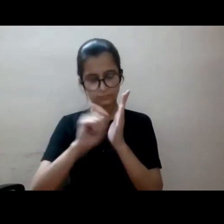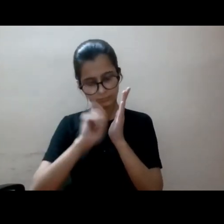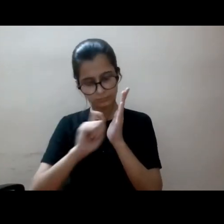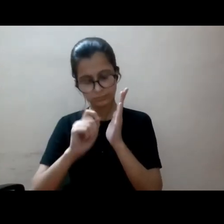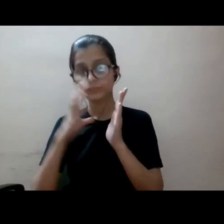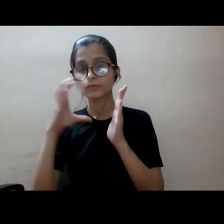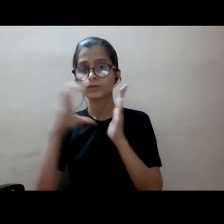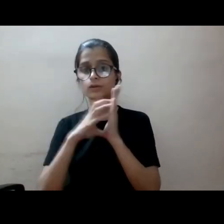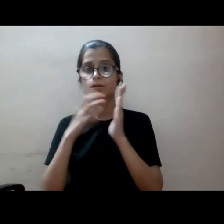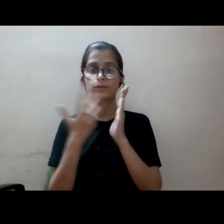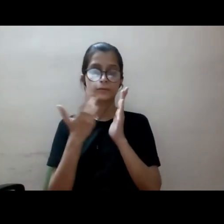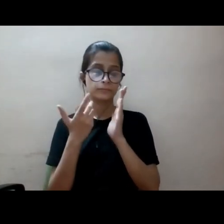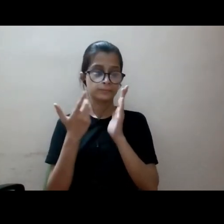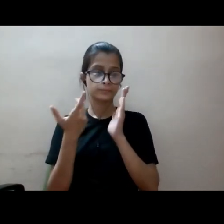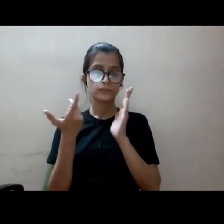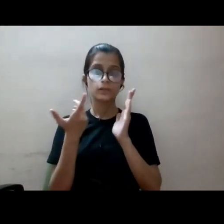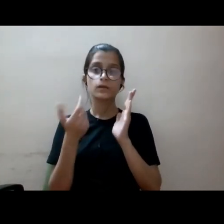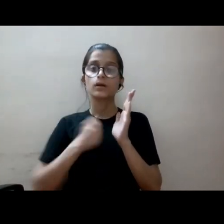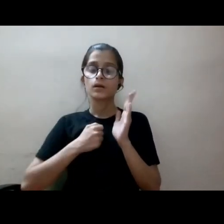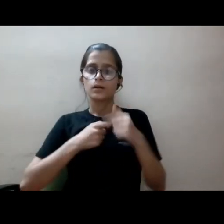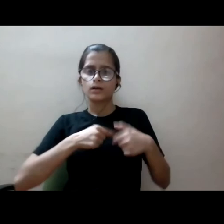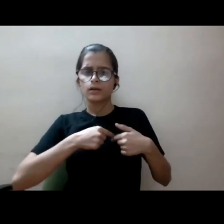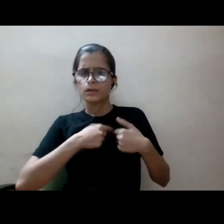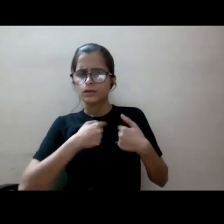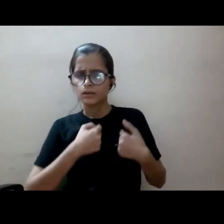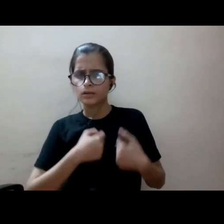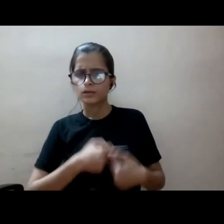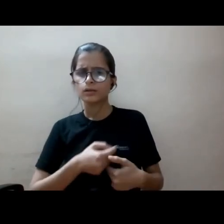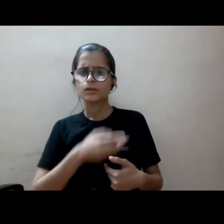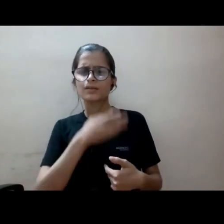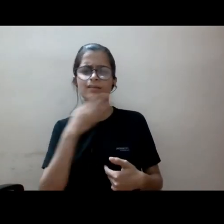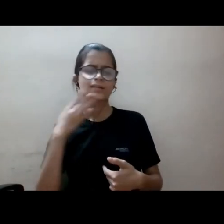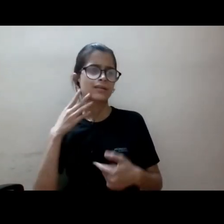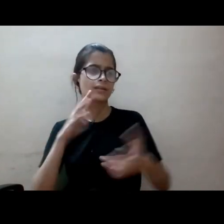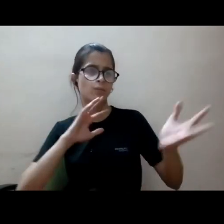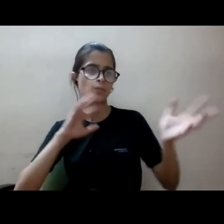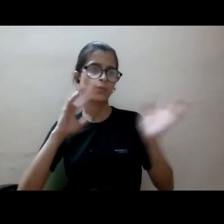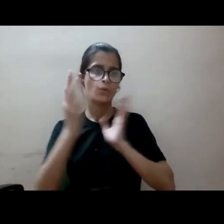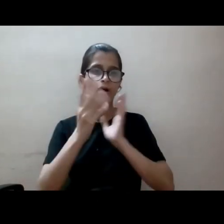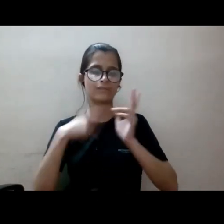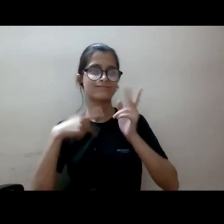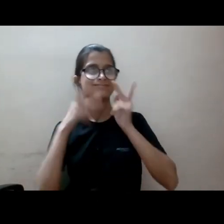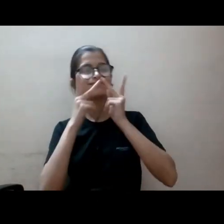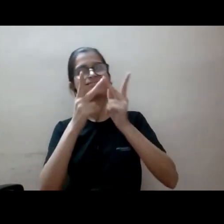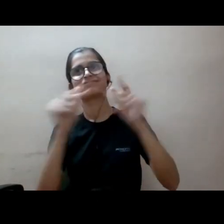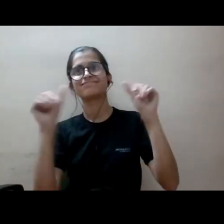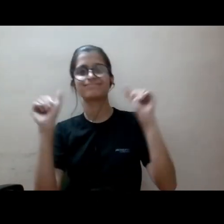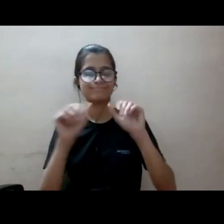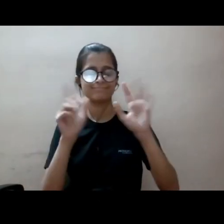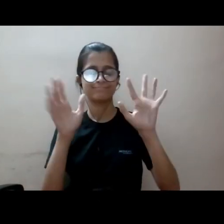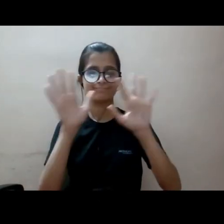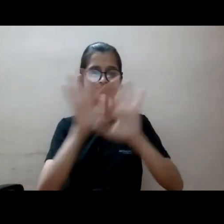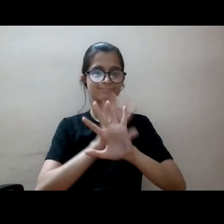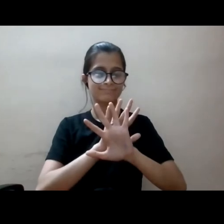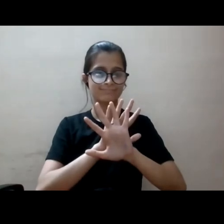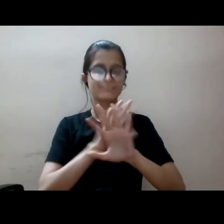that at my heart I have colors that the world have not seen, such